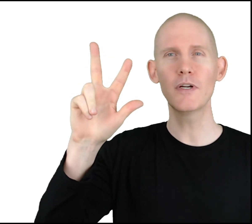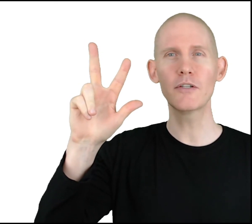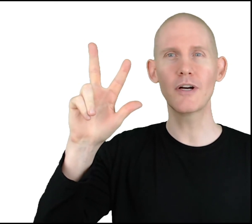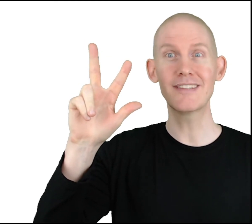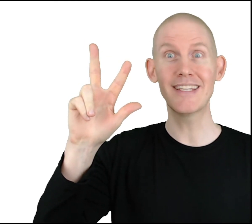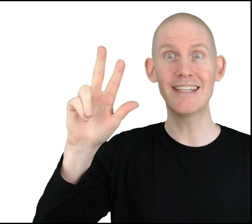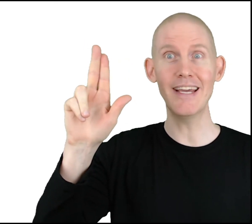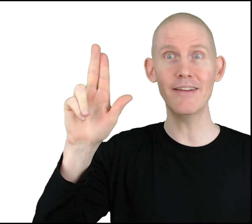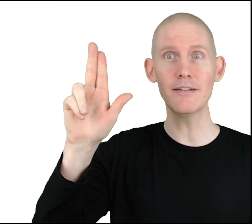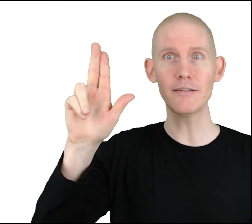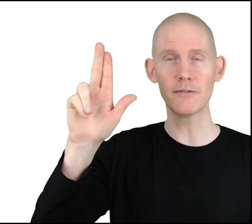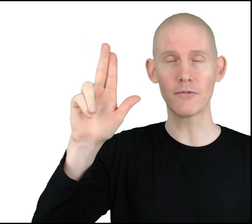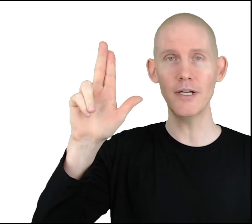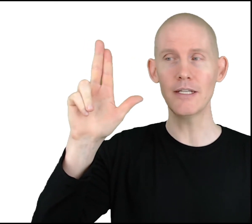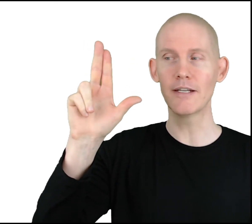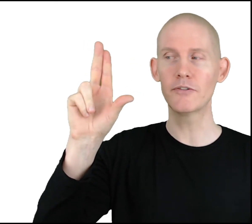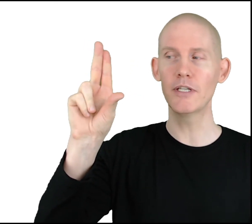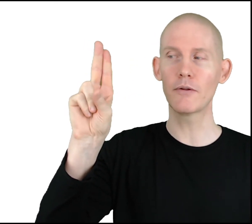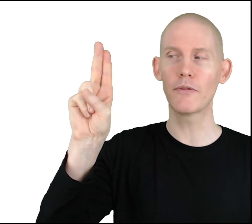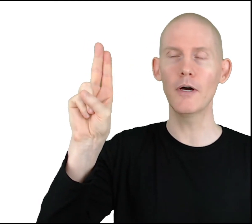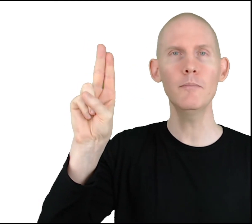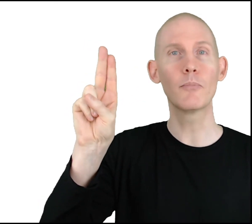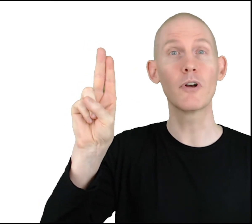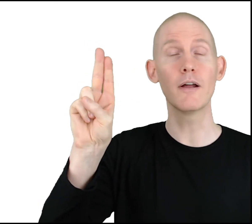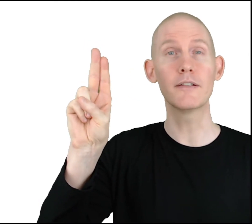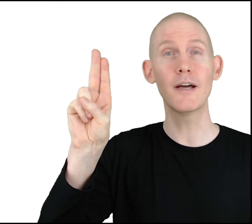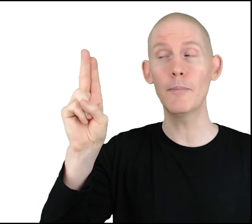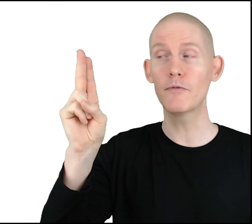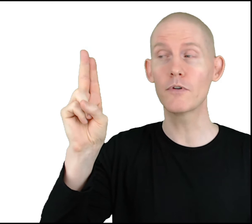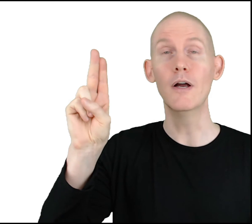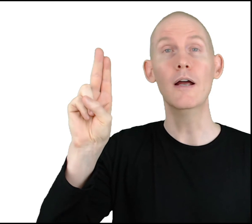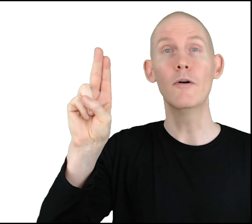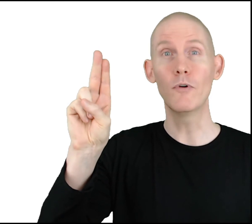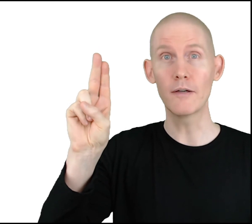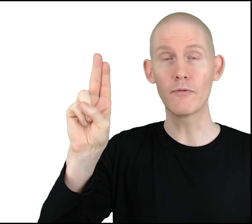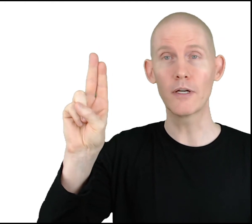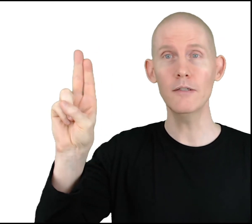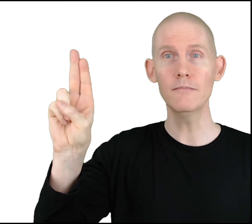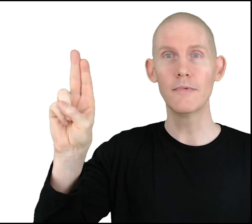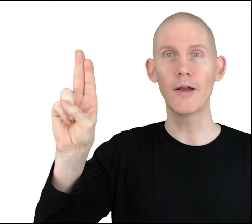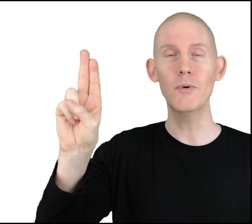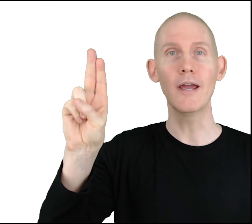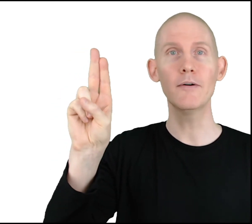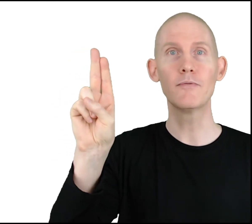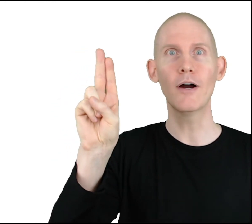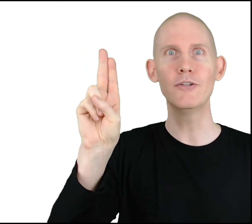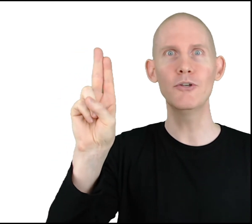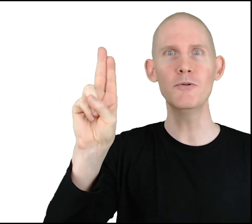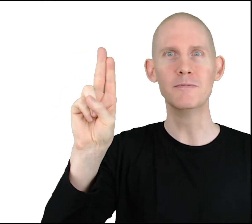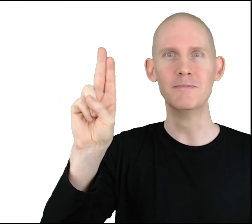are together. Right. Now take your thumb, put it on top of your ring finger, and we have a U.